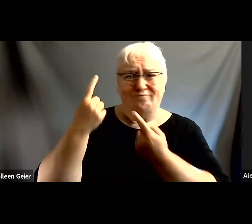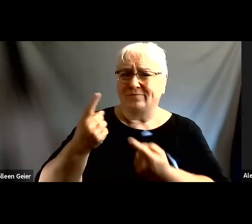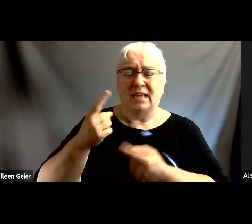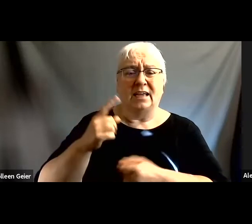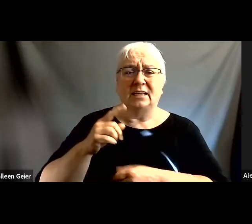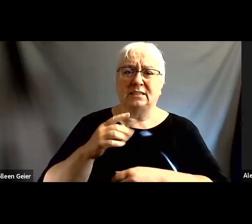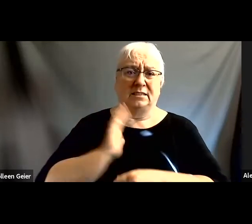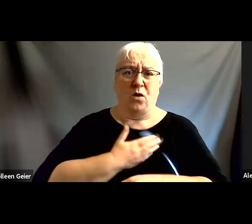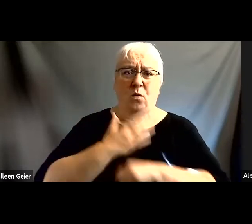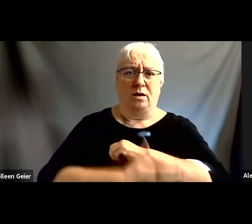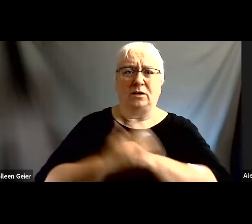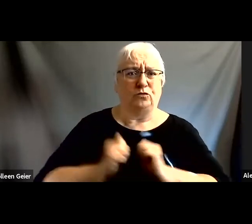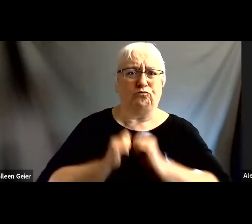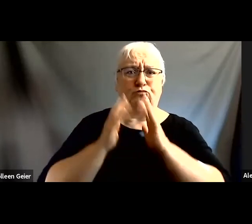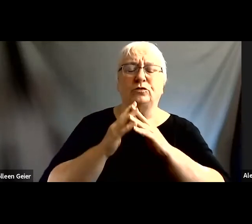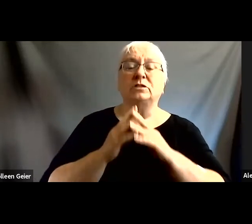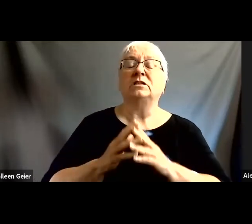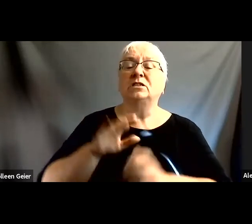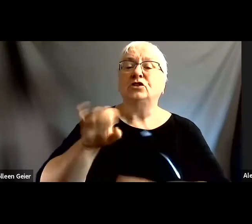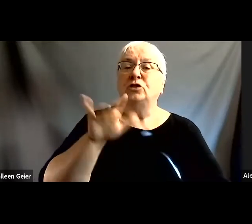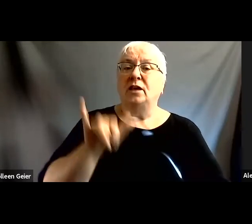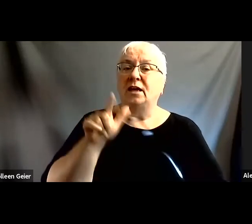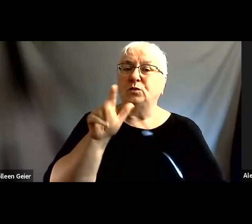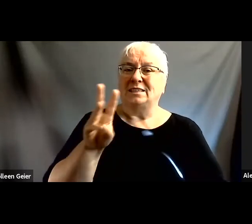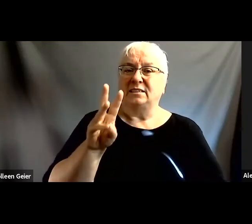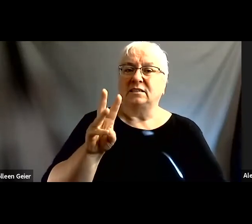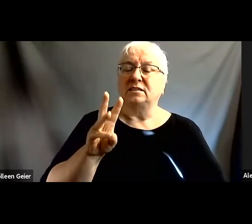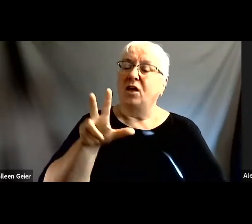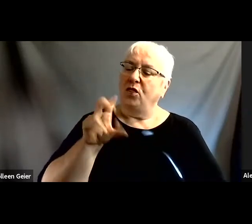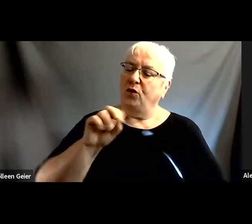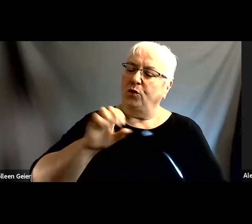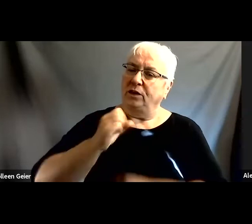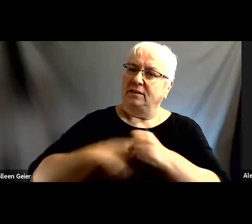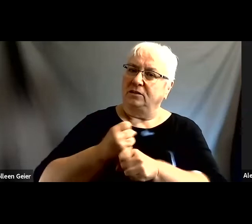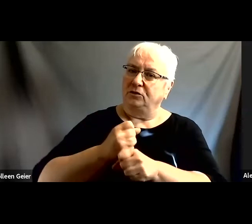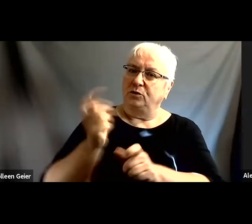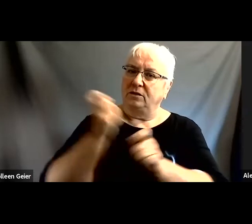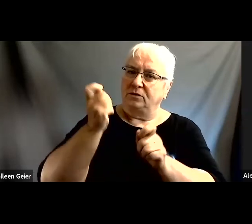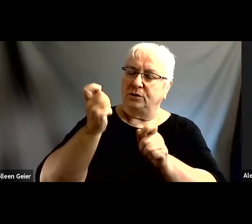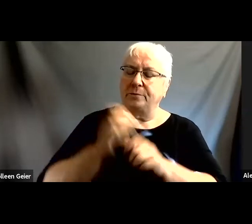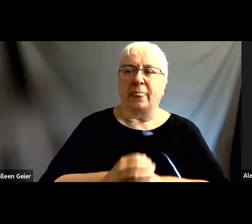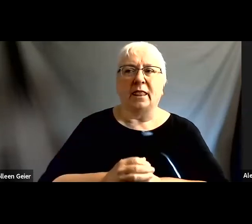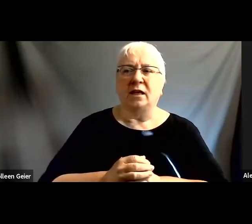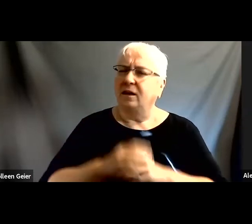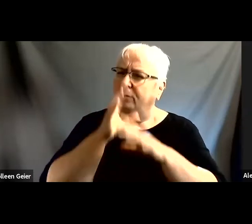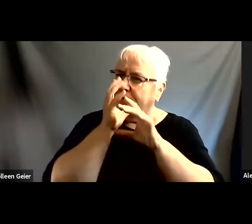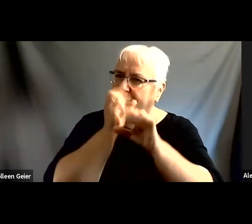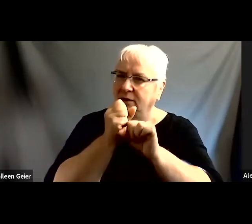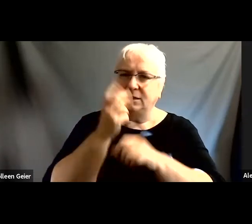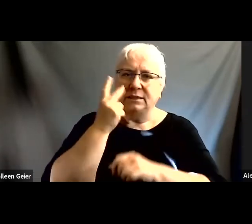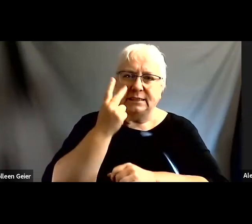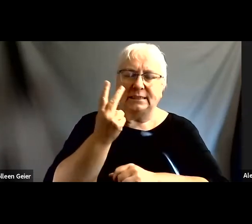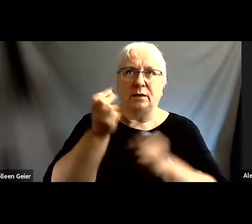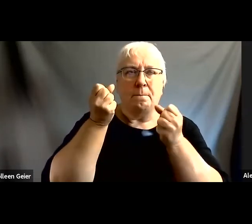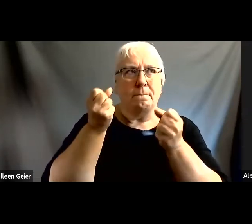July 26th was the 30-year anniversary, and it's very fascinating to see all of the issues that have